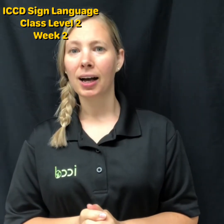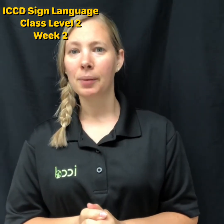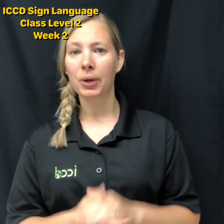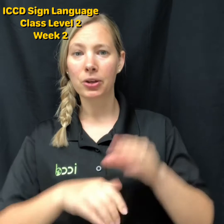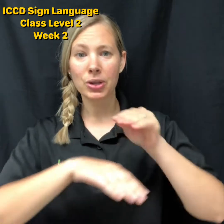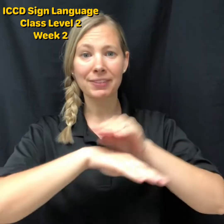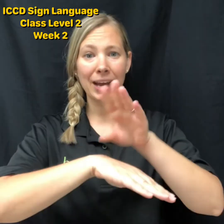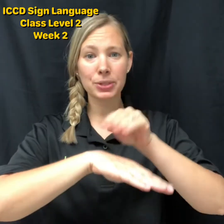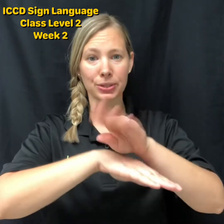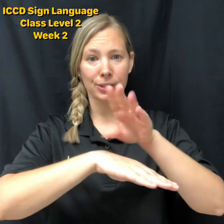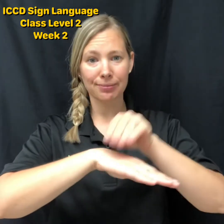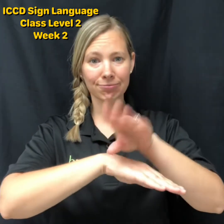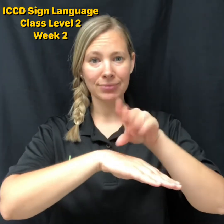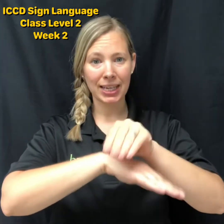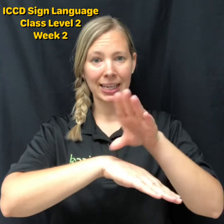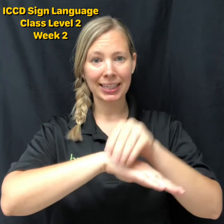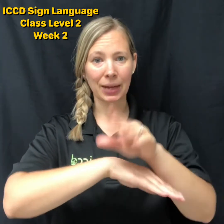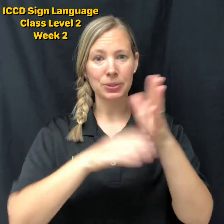We also have counselor.